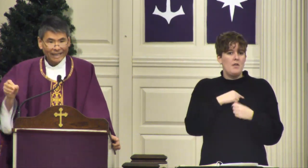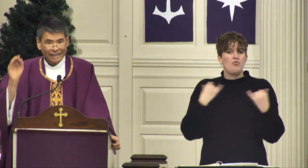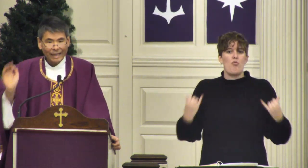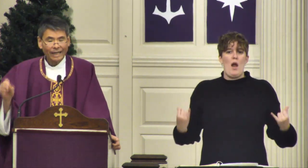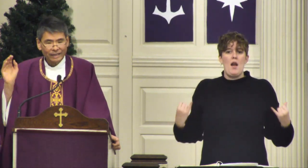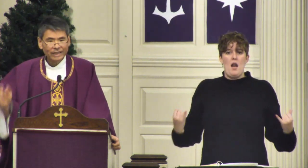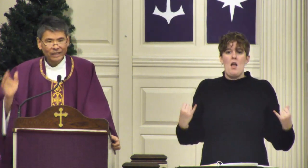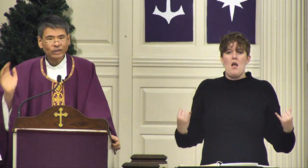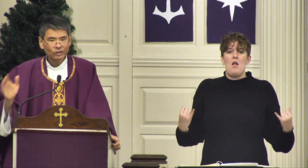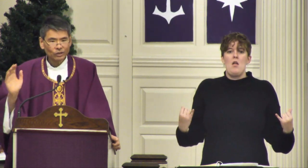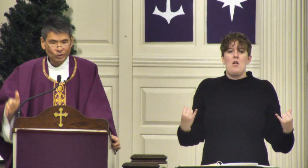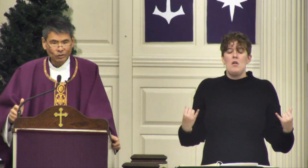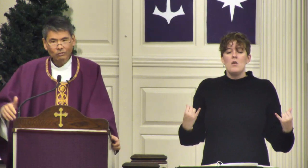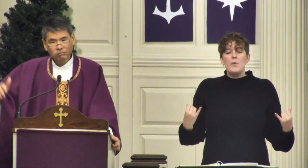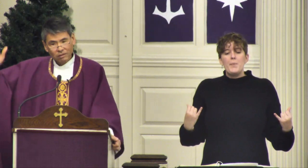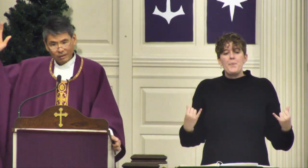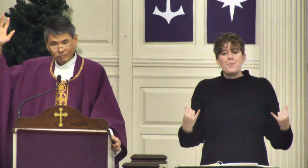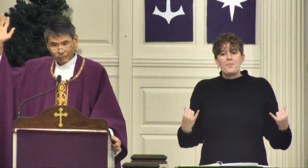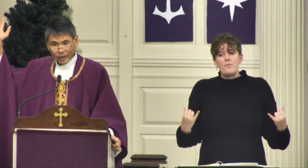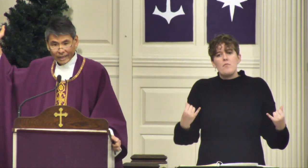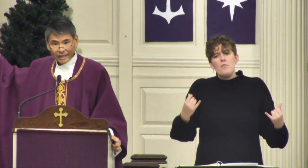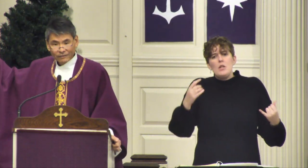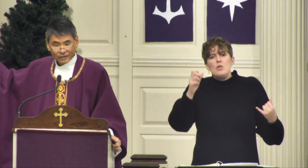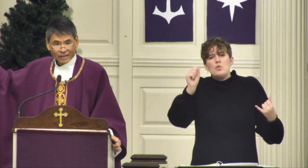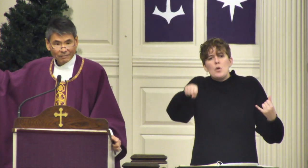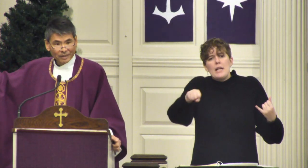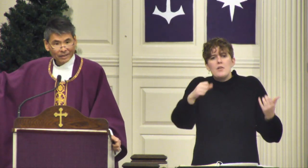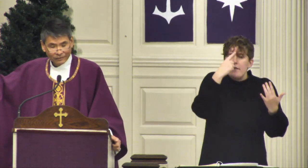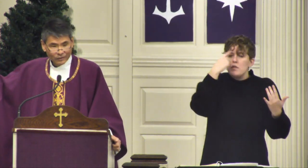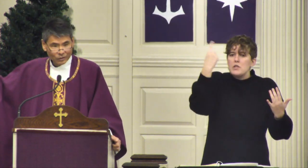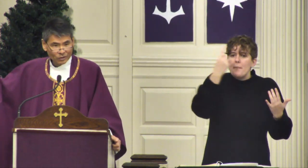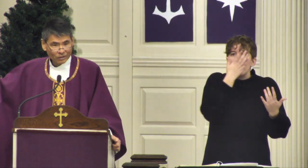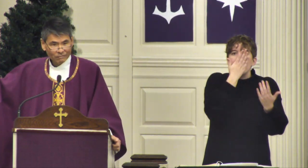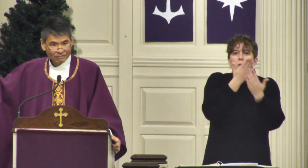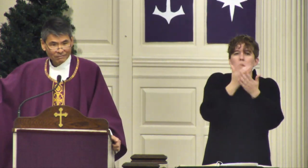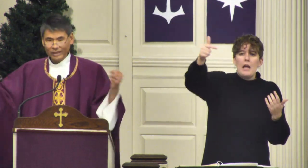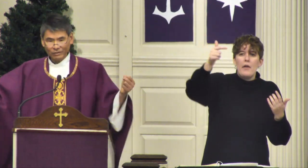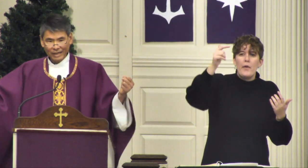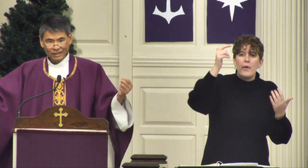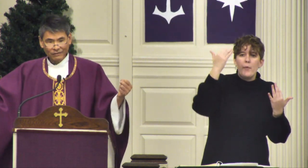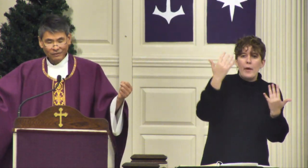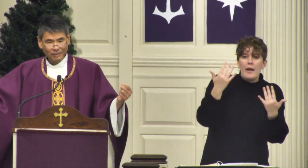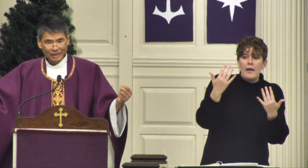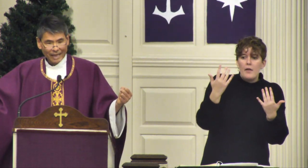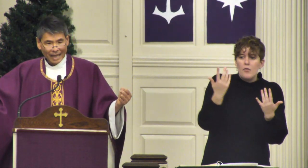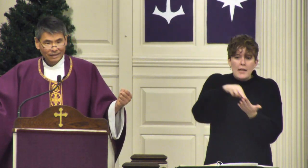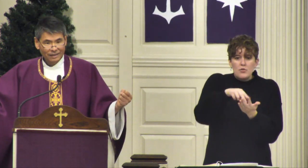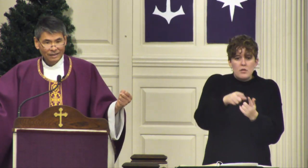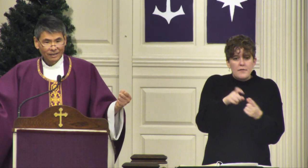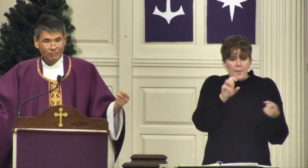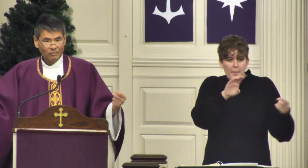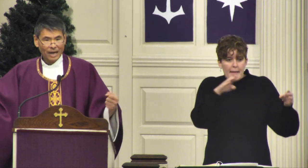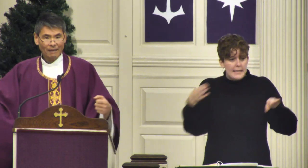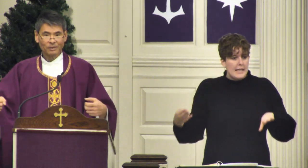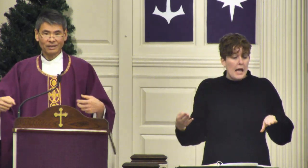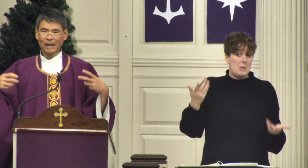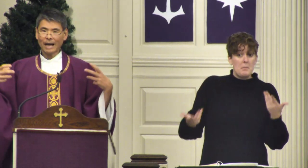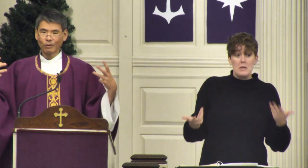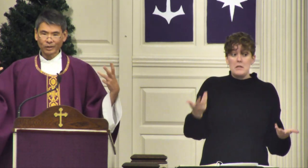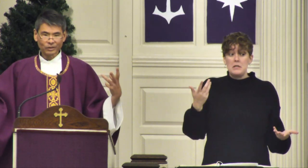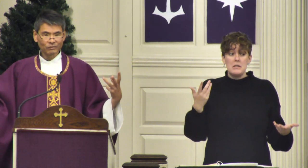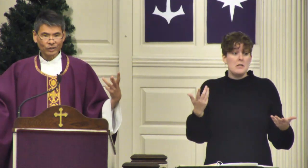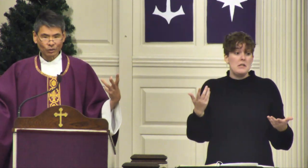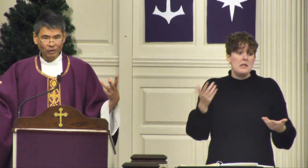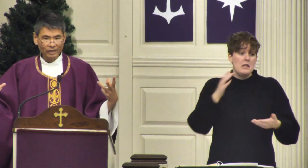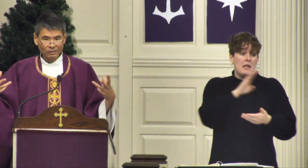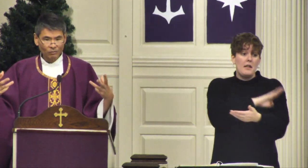in addition to waiting for something good in the future, resurrection from the dead, perhaps the